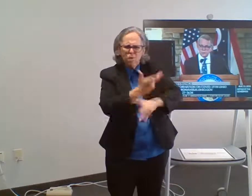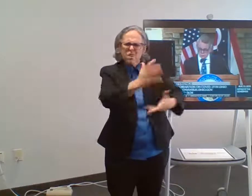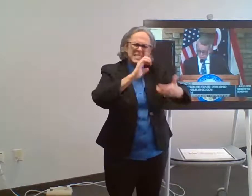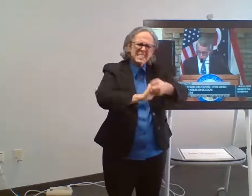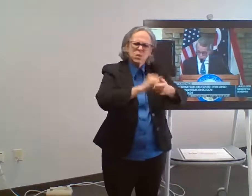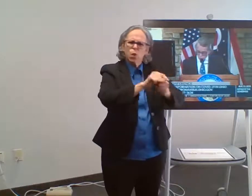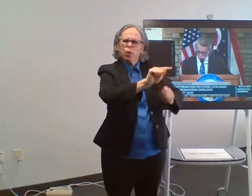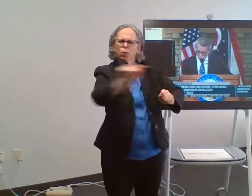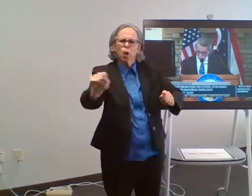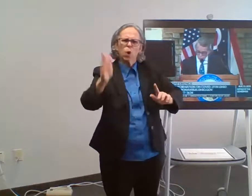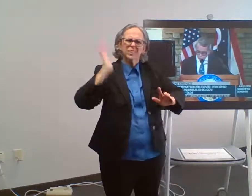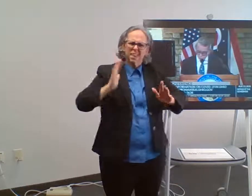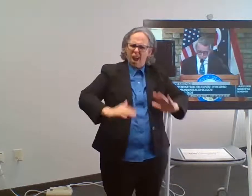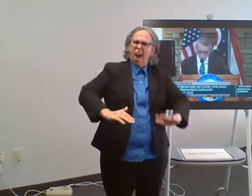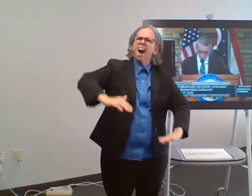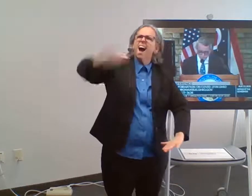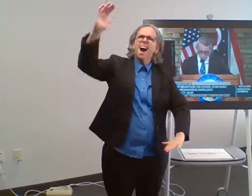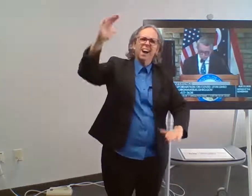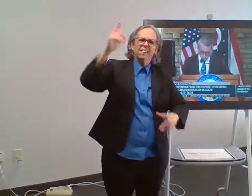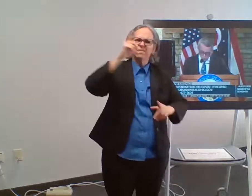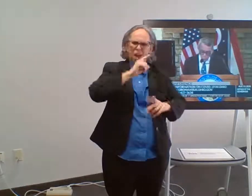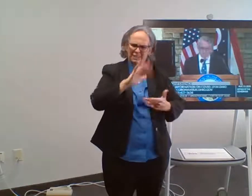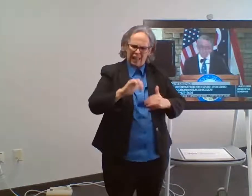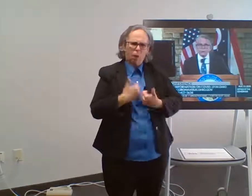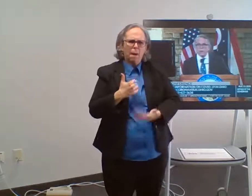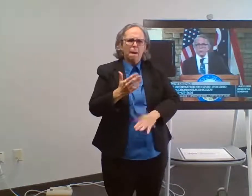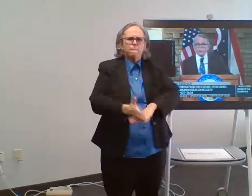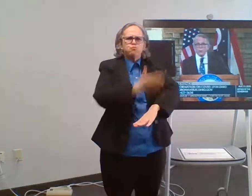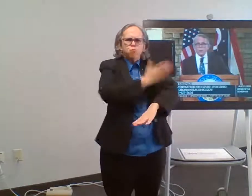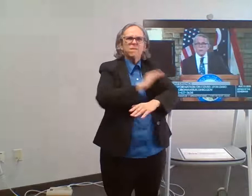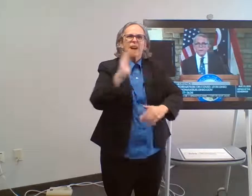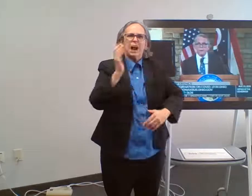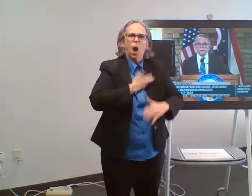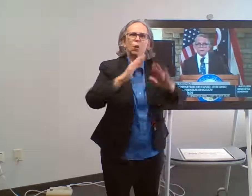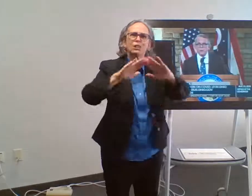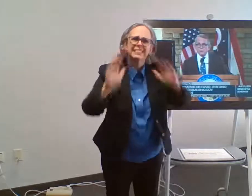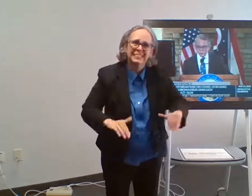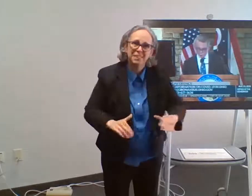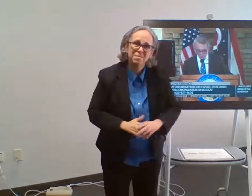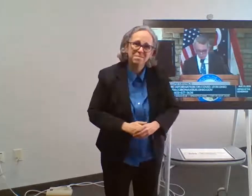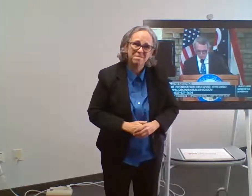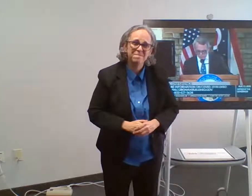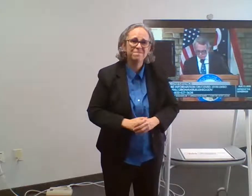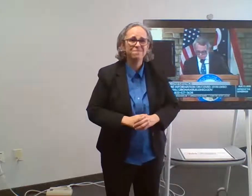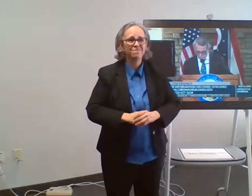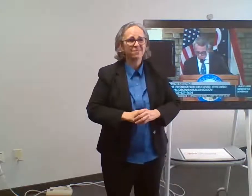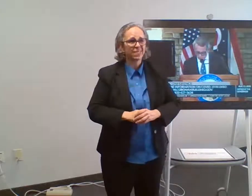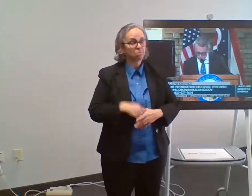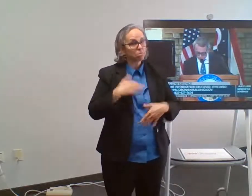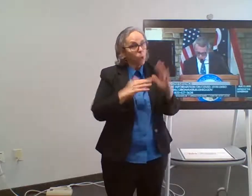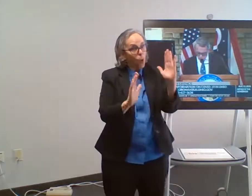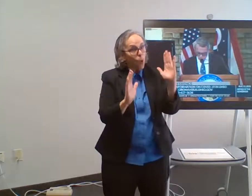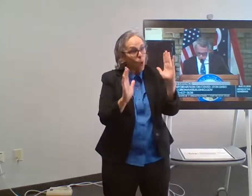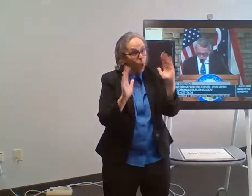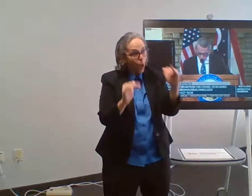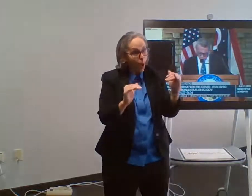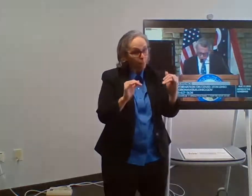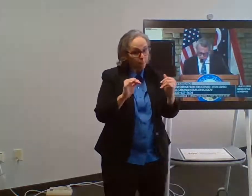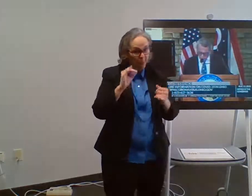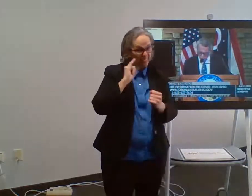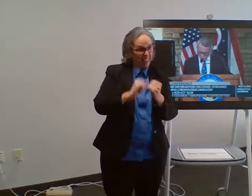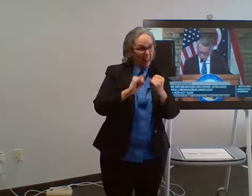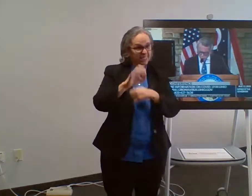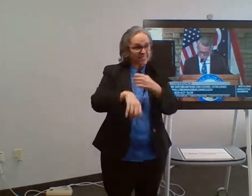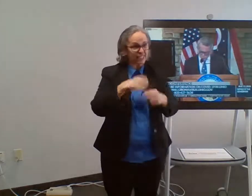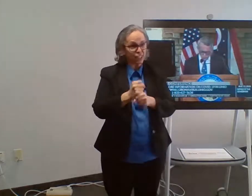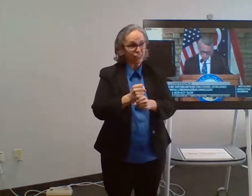to this racial disparities. We hope to have a final report on that to share with you by the end of the year. This work will